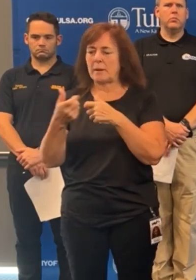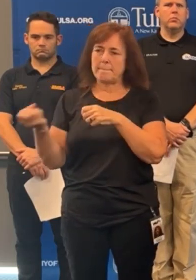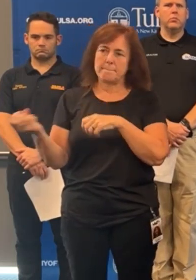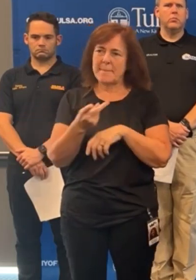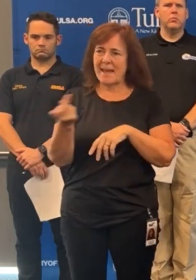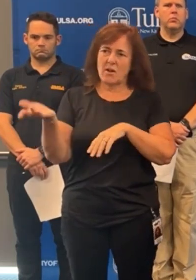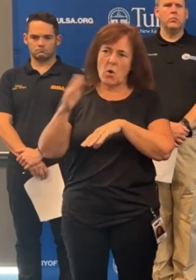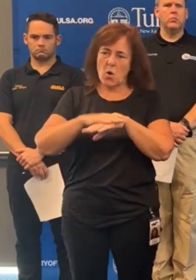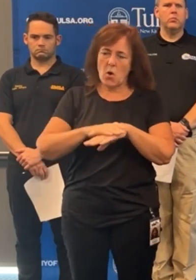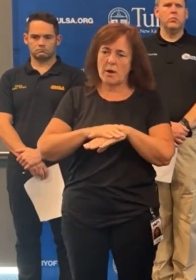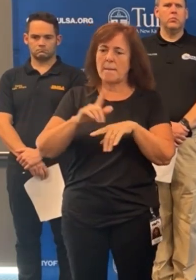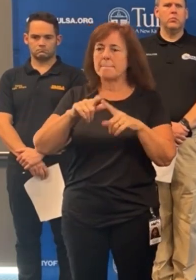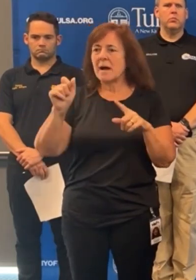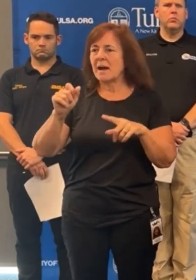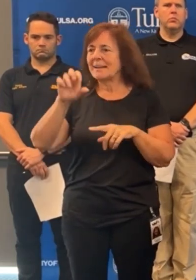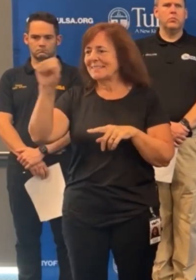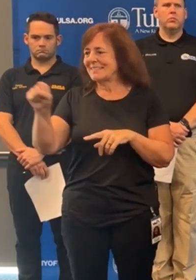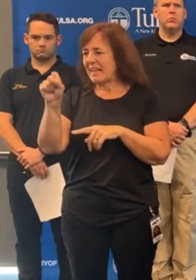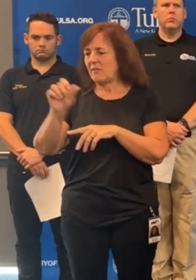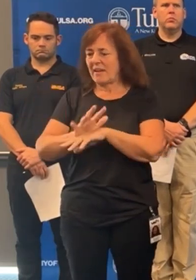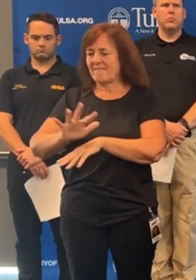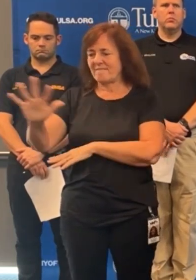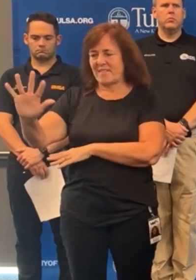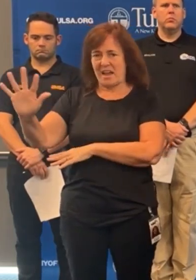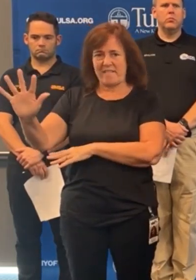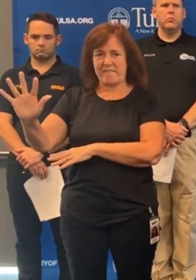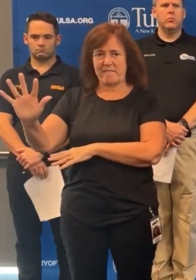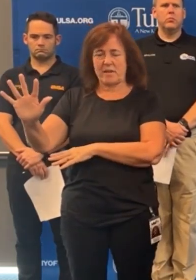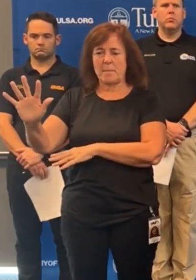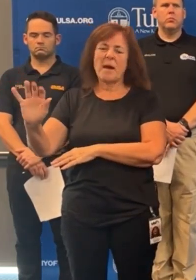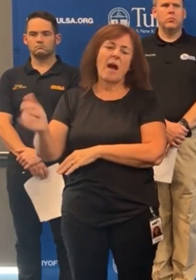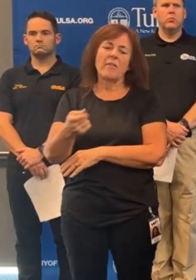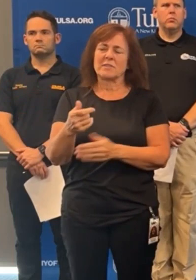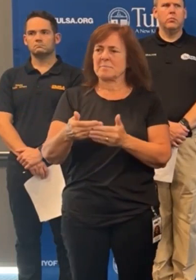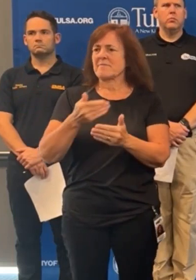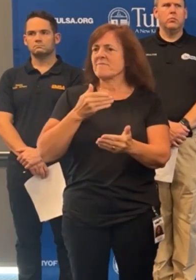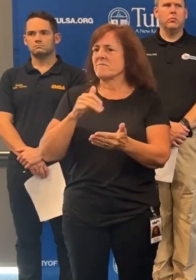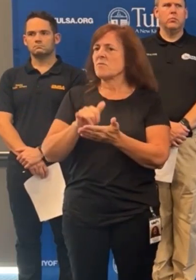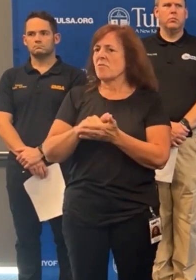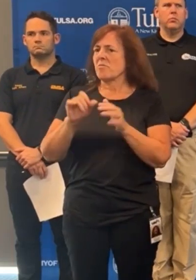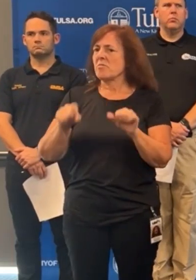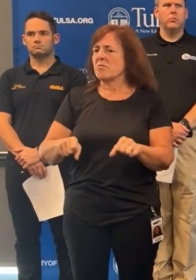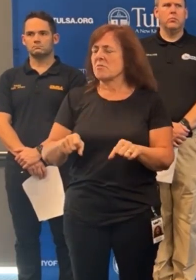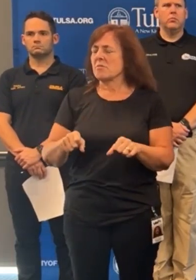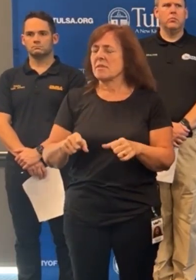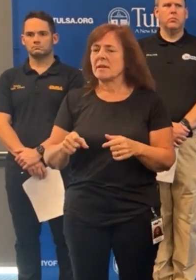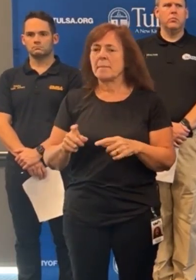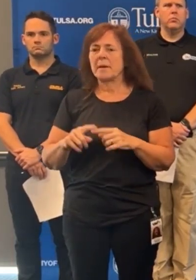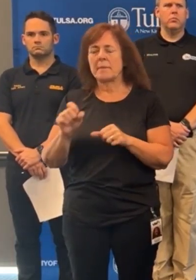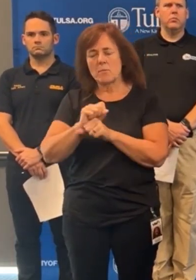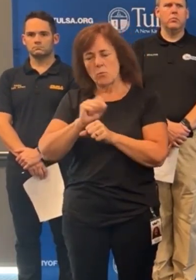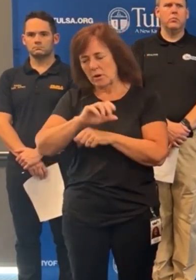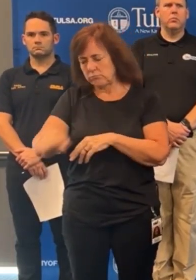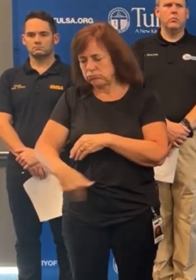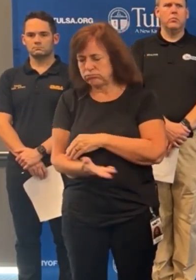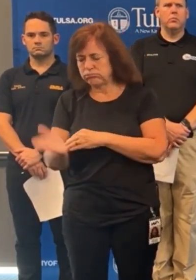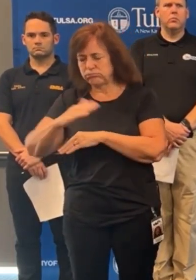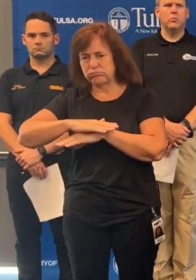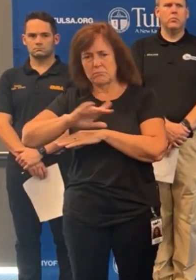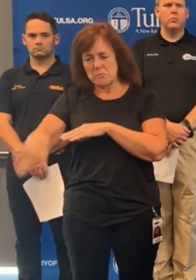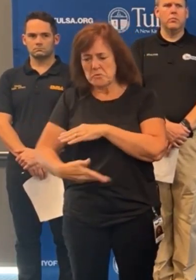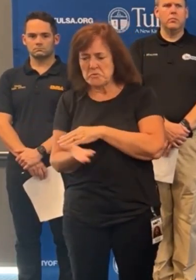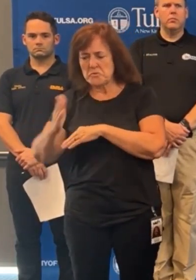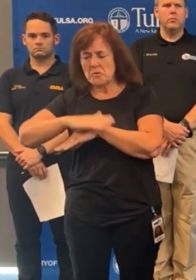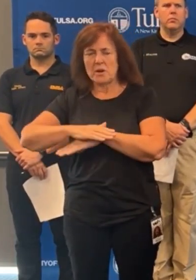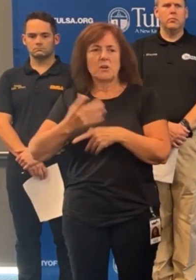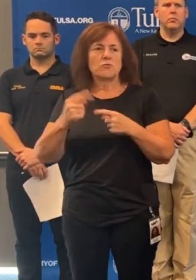back on by 5 o'clock on Saturday. But they're going to be working around the clock, 24 hours a day,